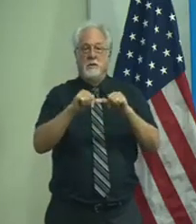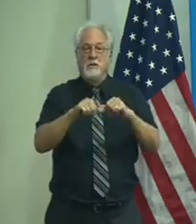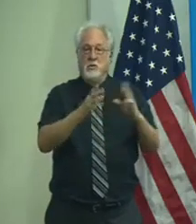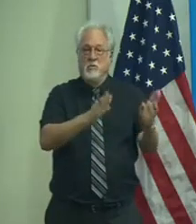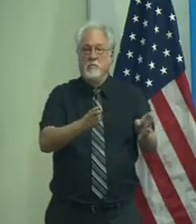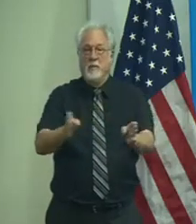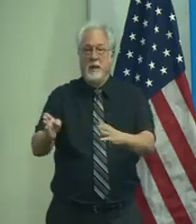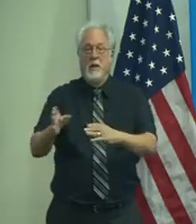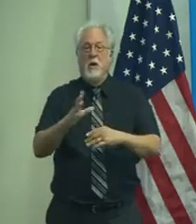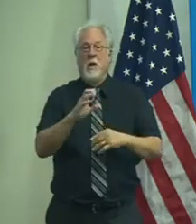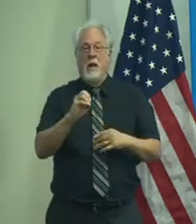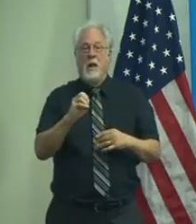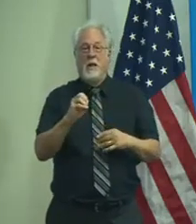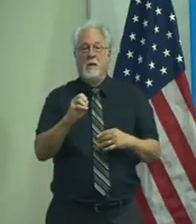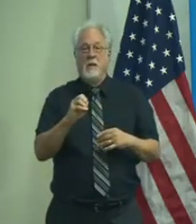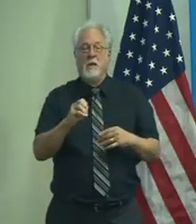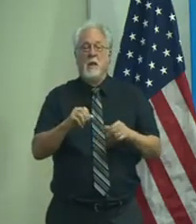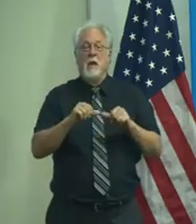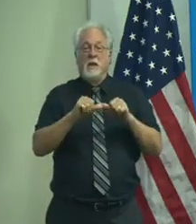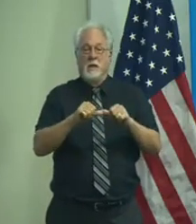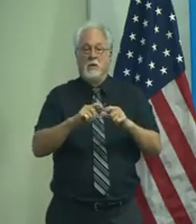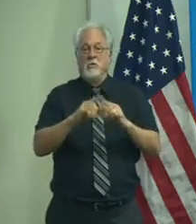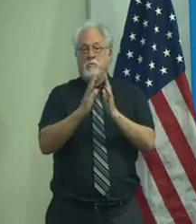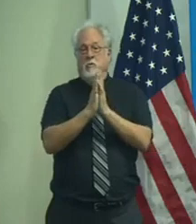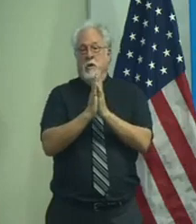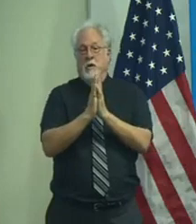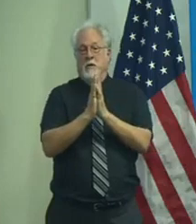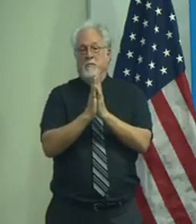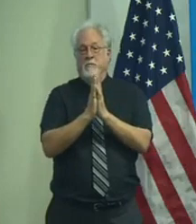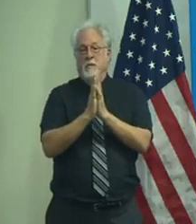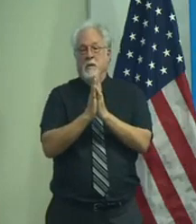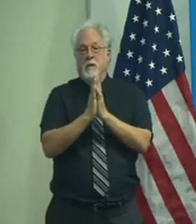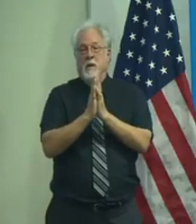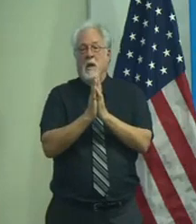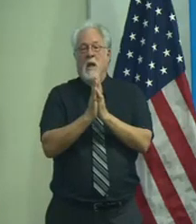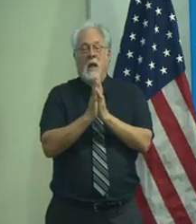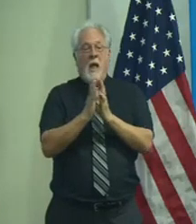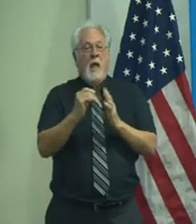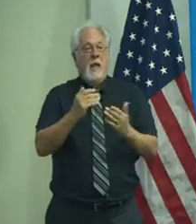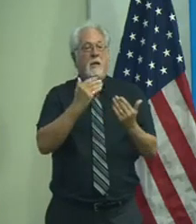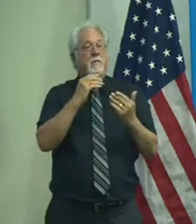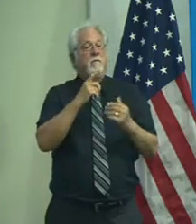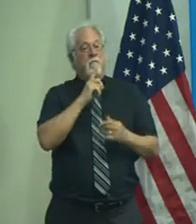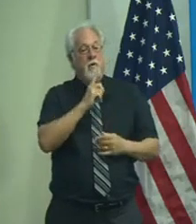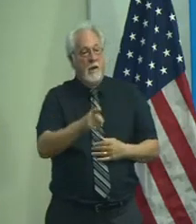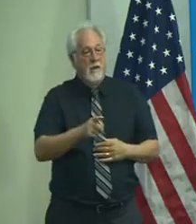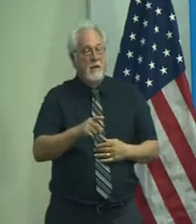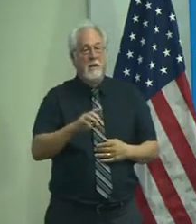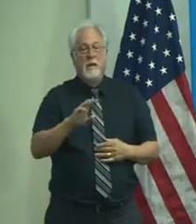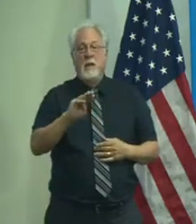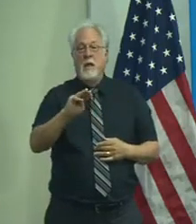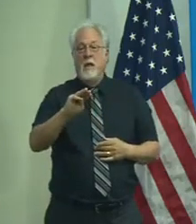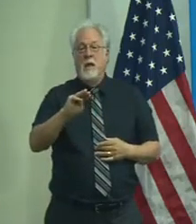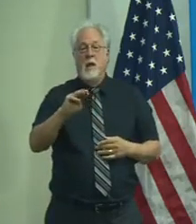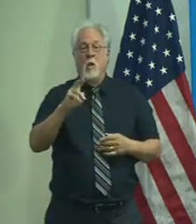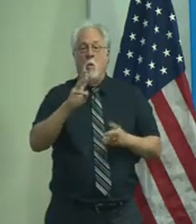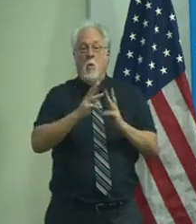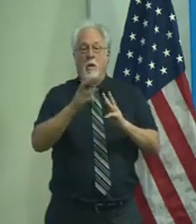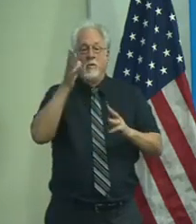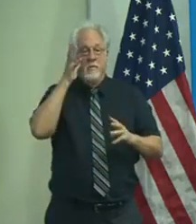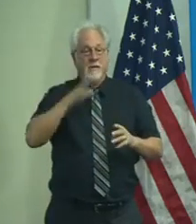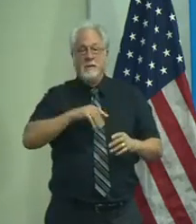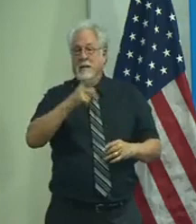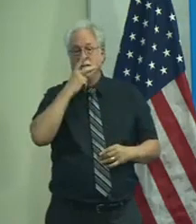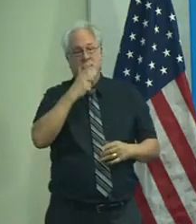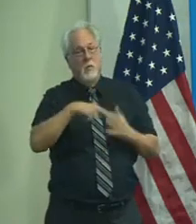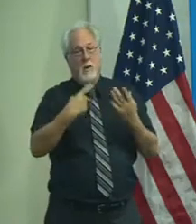prepare and continue to pray. And quite frankly, the meteorologists did not see yesterday afternoon what